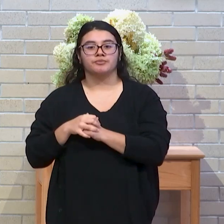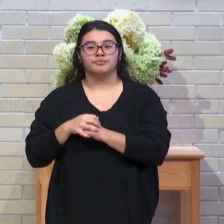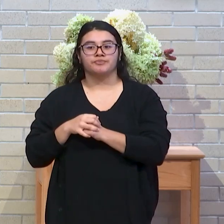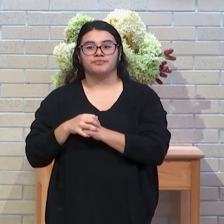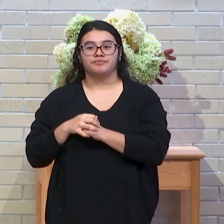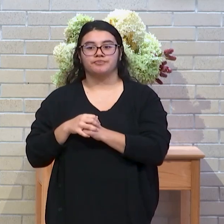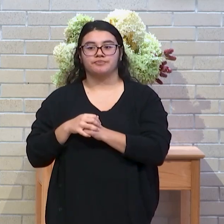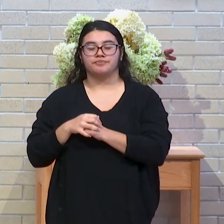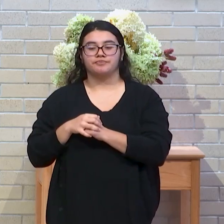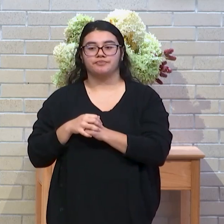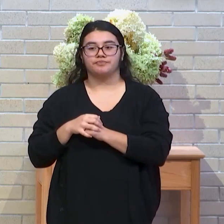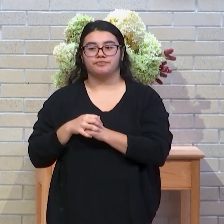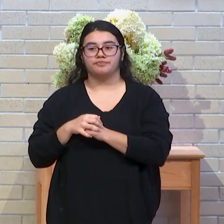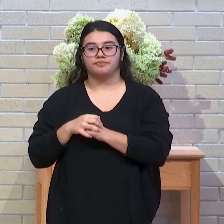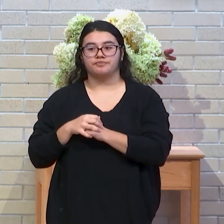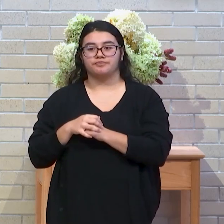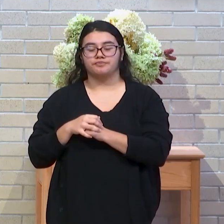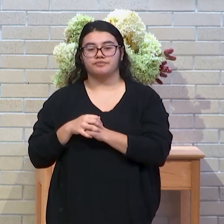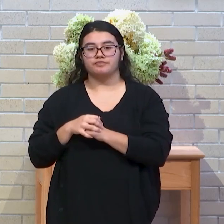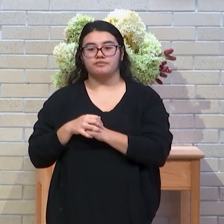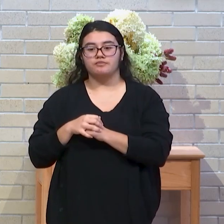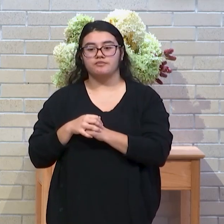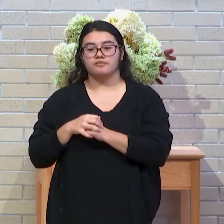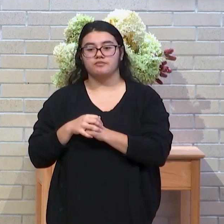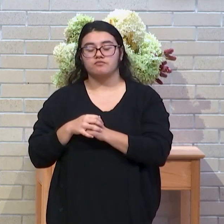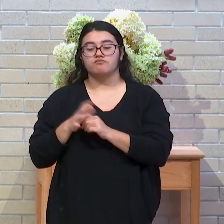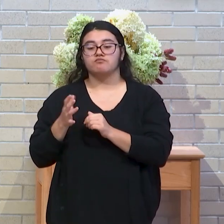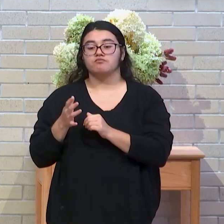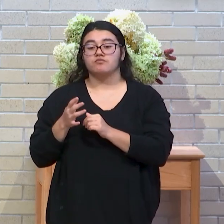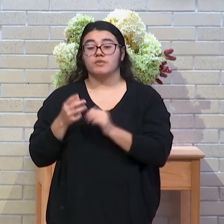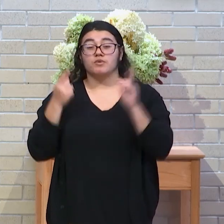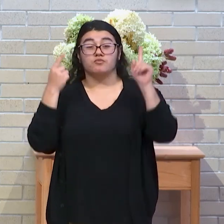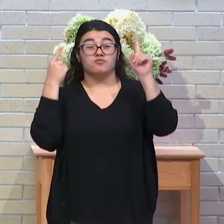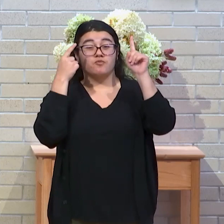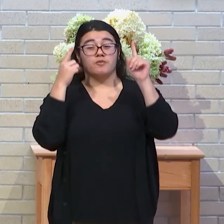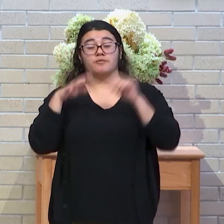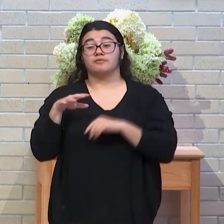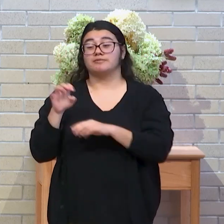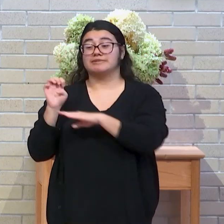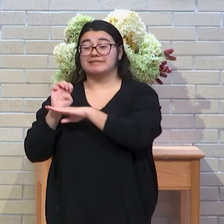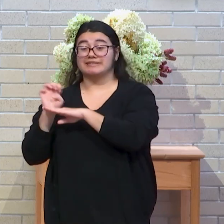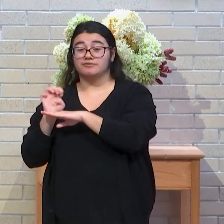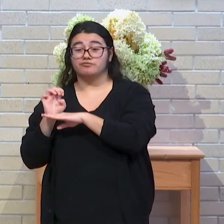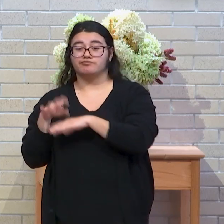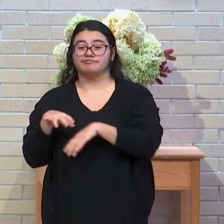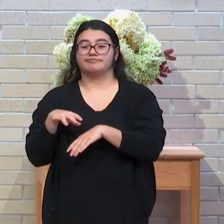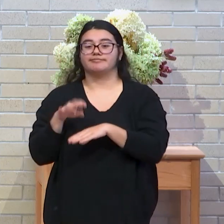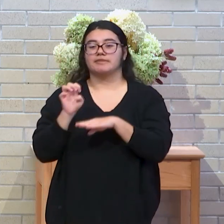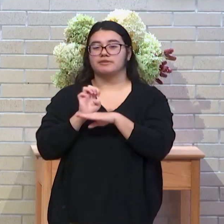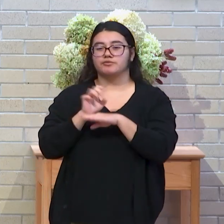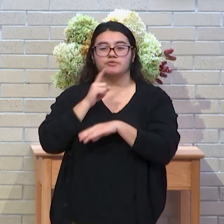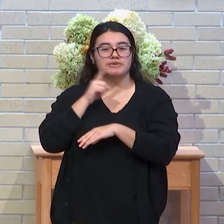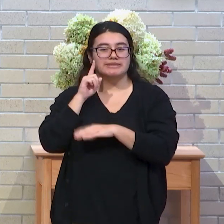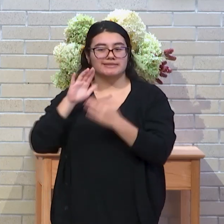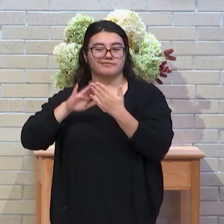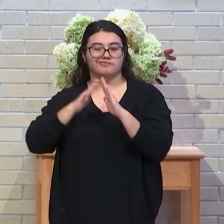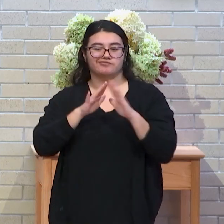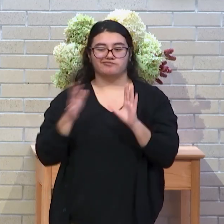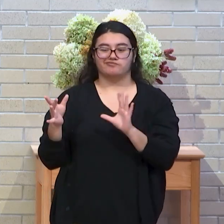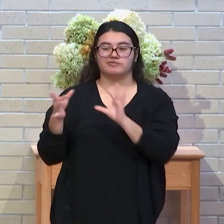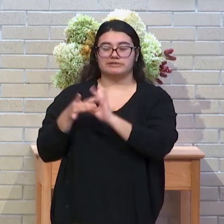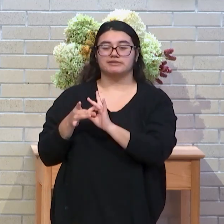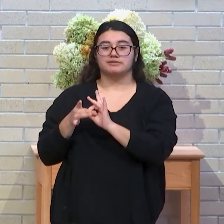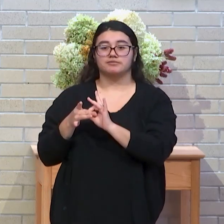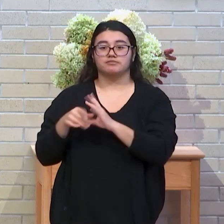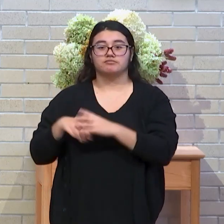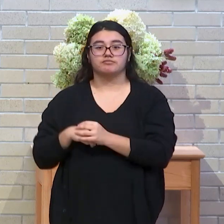gap, possibly if they can find work in the US, they can make better money. So that's what we're doing now. So joining SST, you're gonna be opening